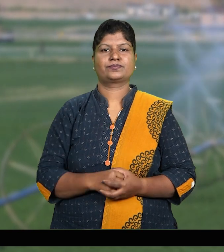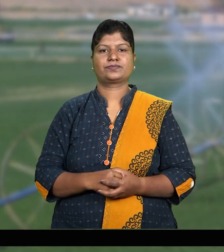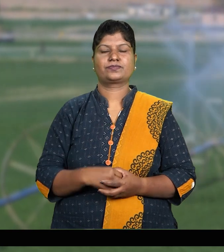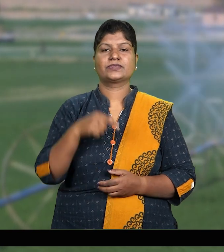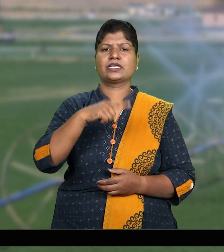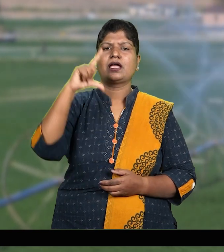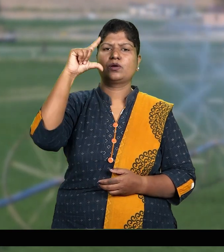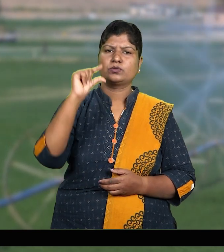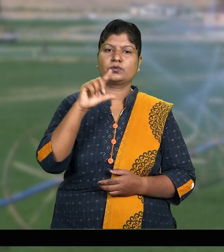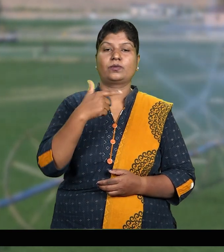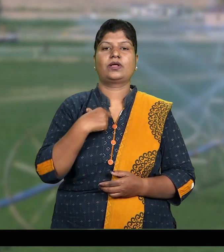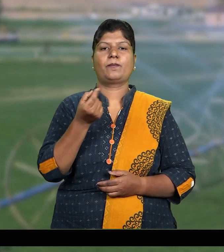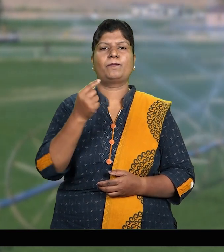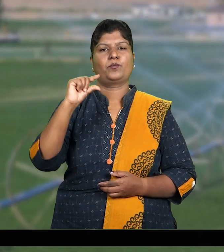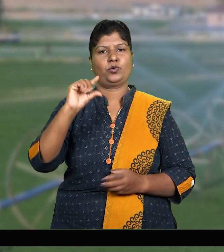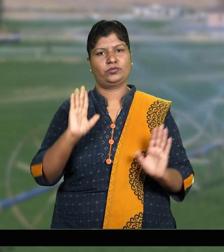but less efficient.